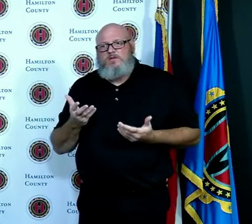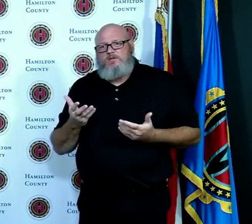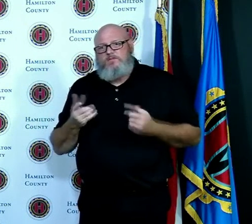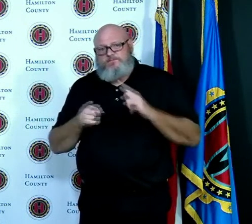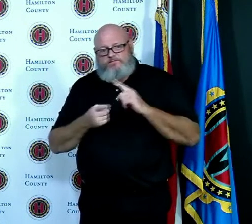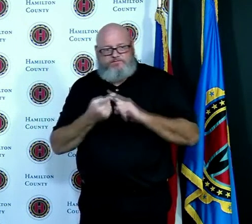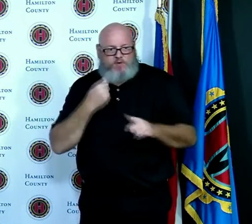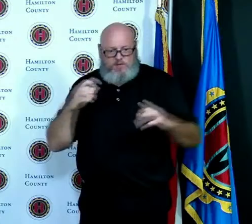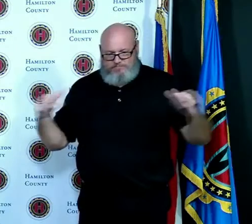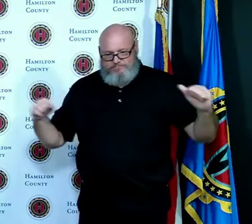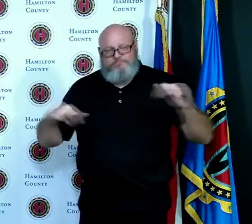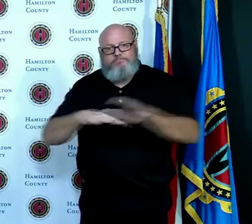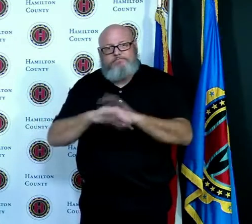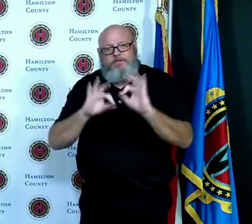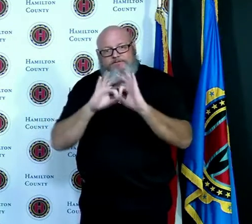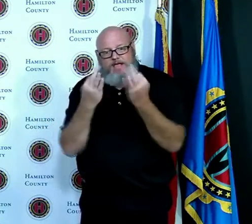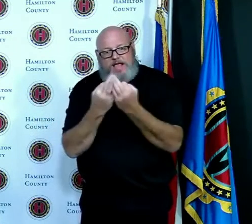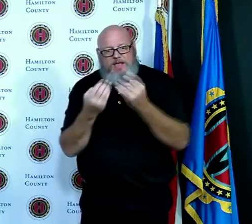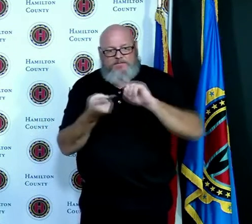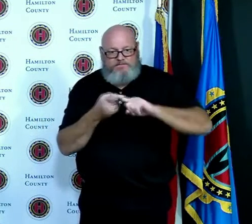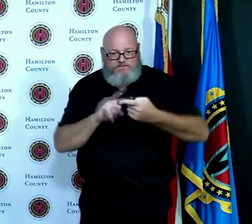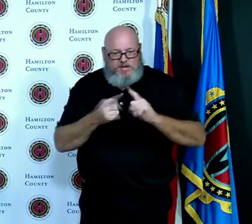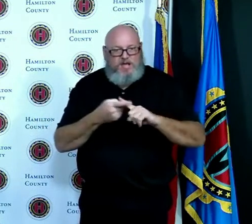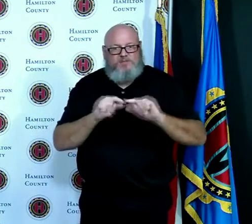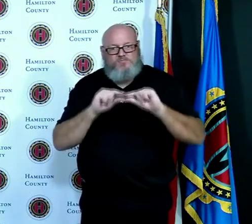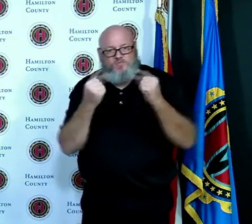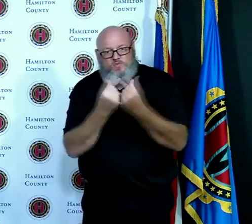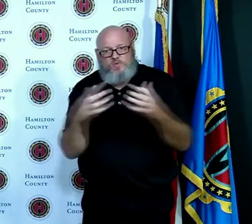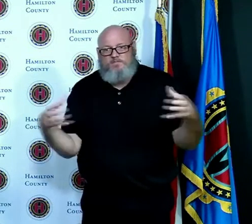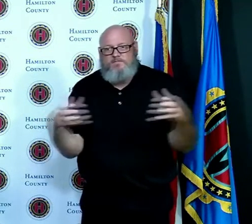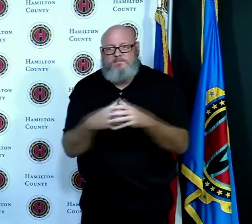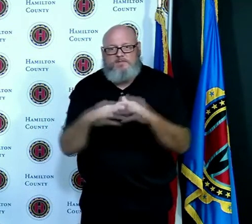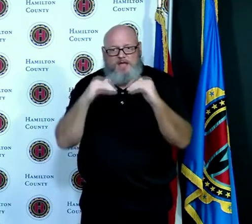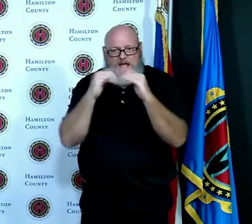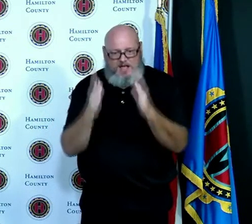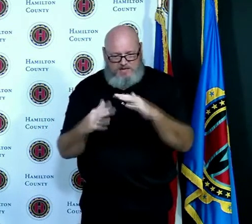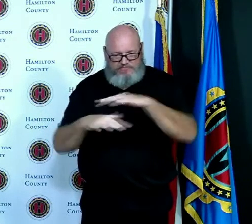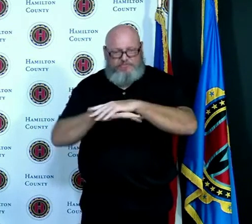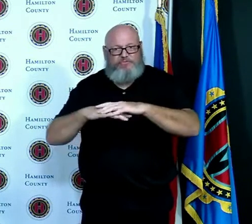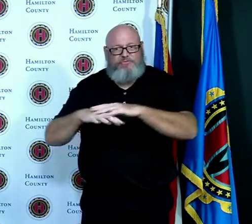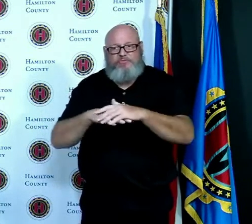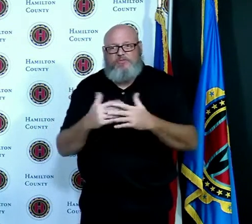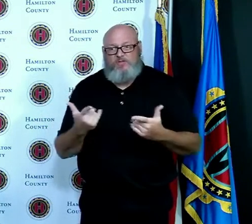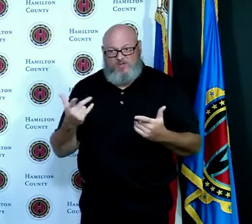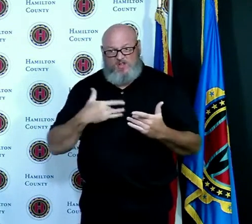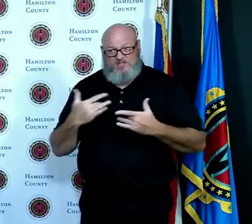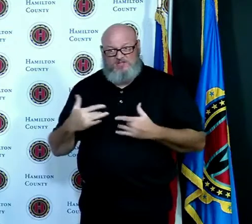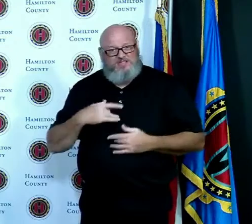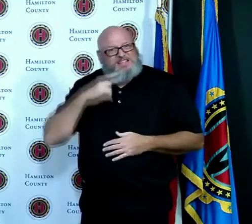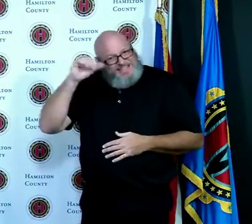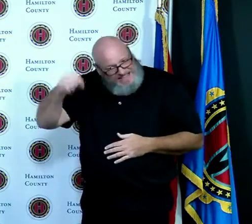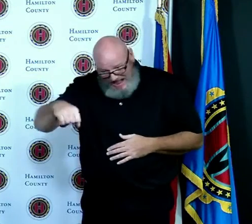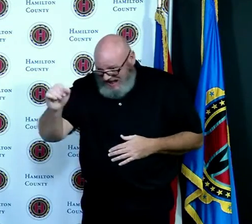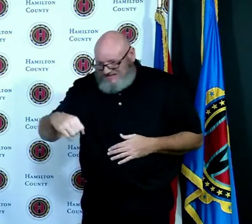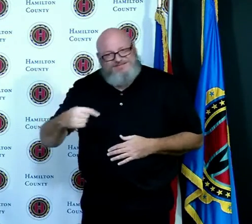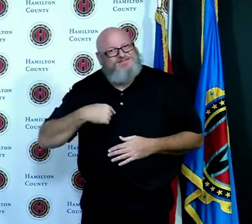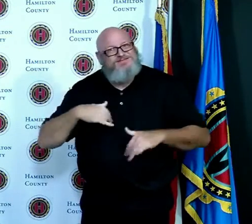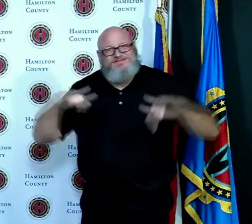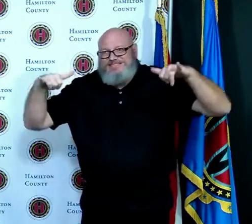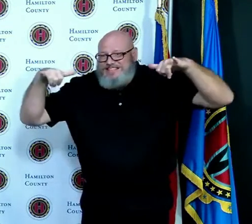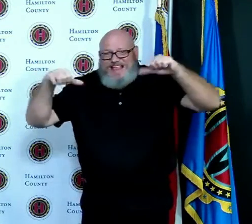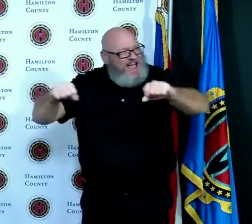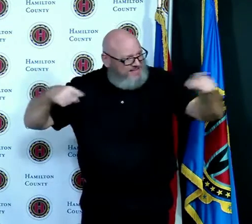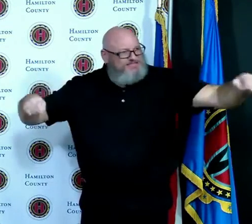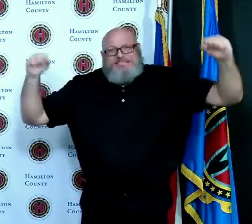that you guys may be concerned about possibly? Yes. I think the short answer to that is yeah. Greg's nodding his head.